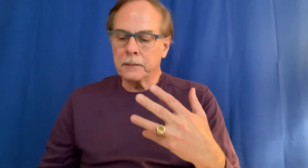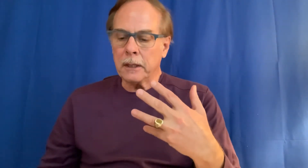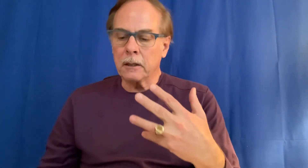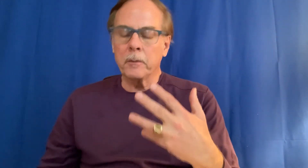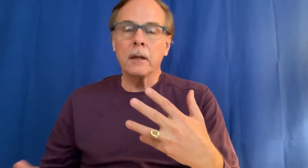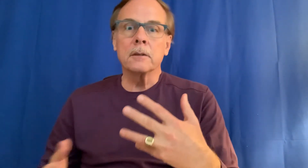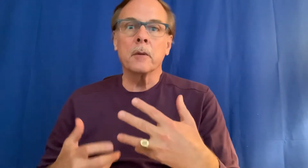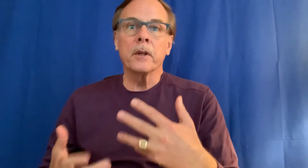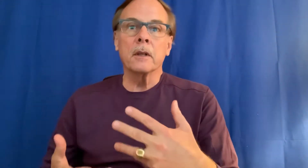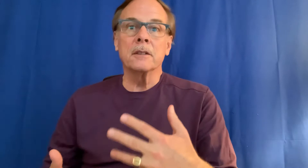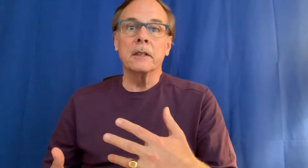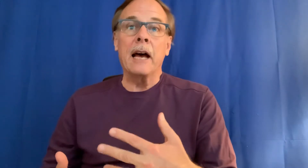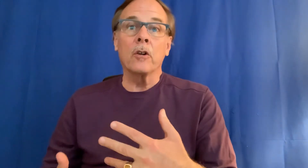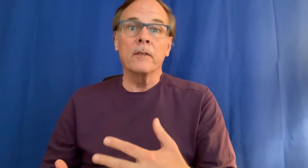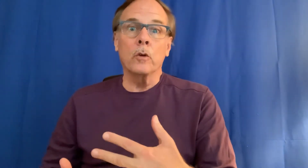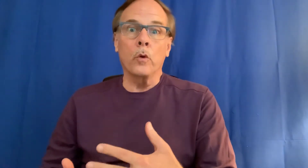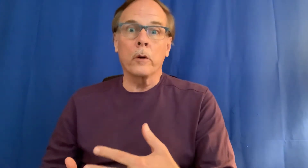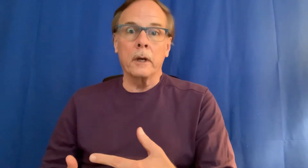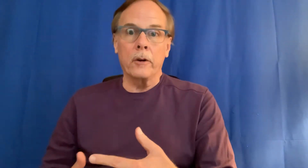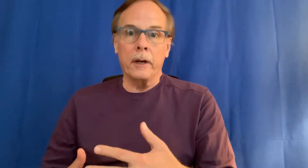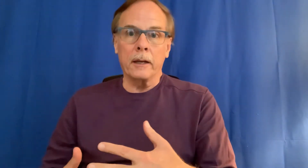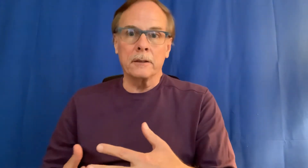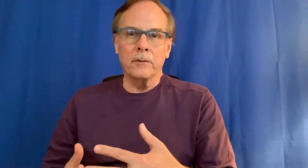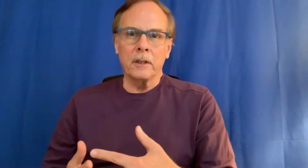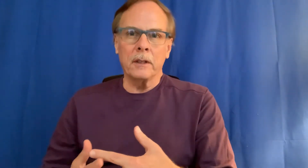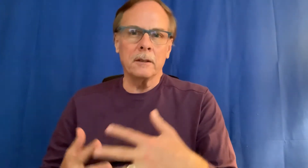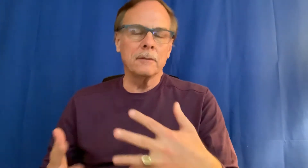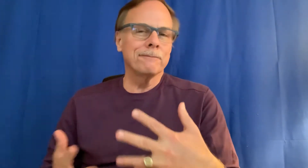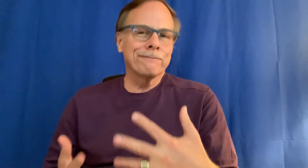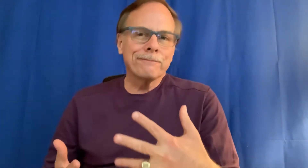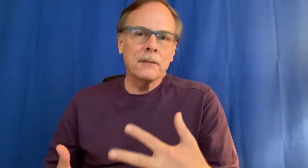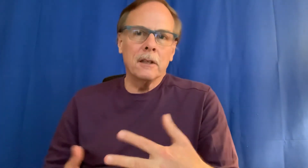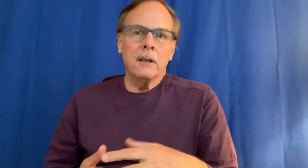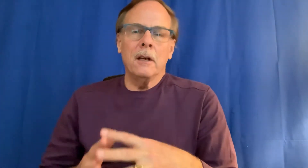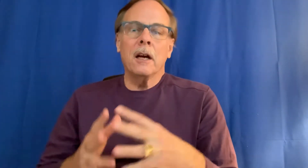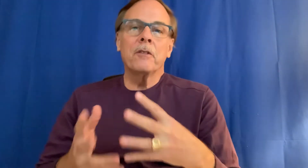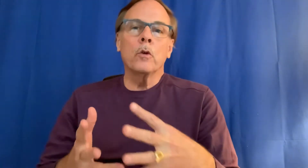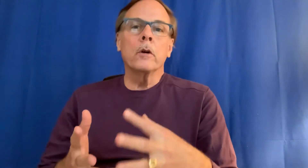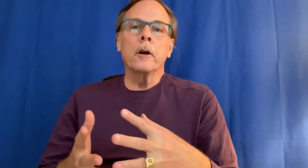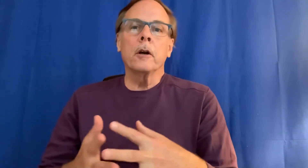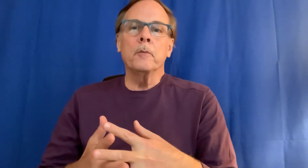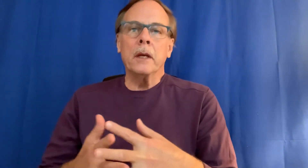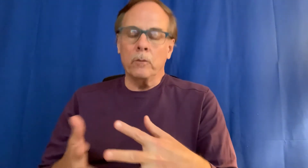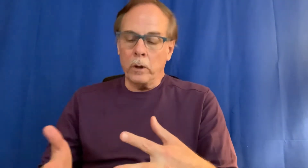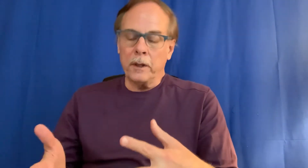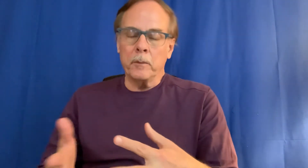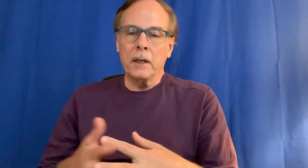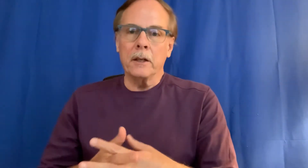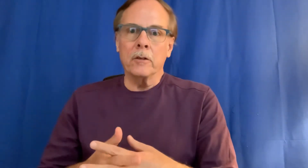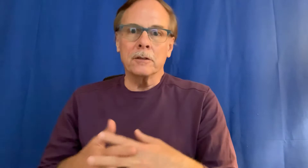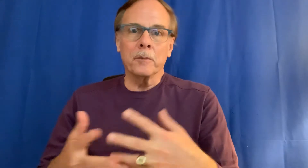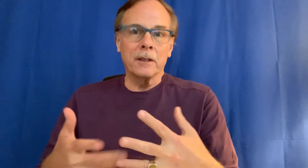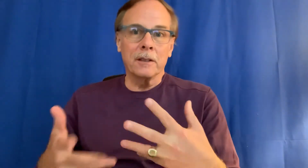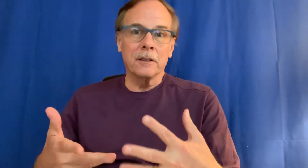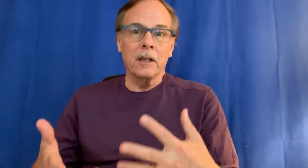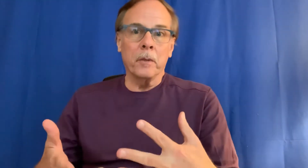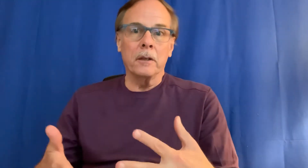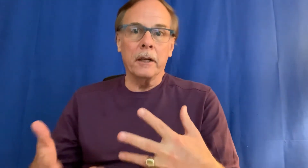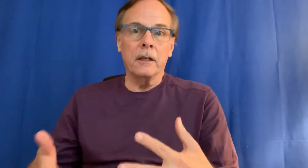telling about something that's an out of the ordinary activity. Out of the ordinary what they mean here is something that's not mundane,